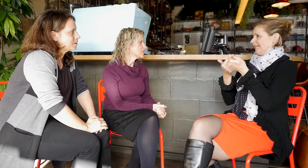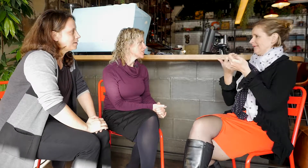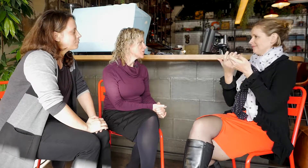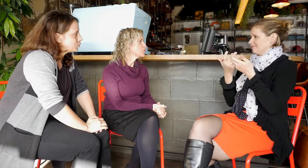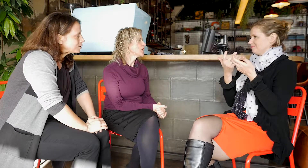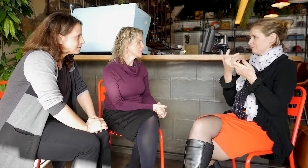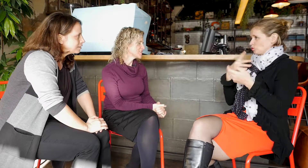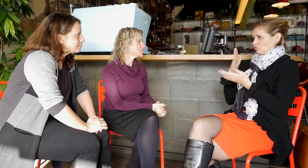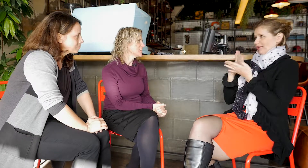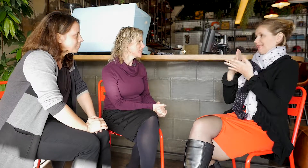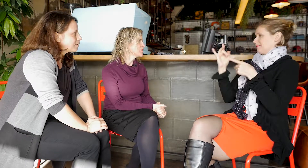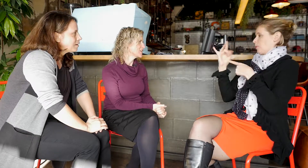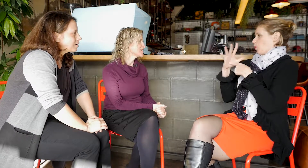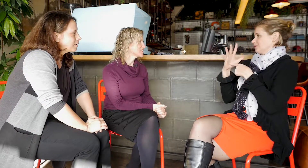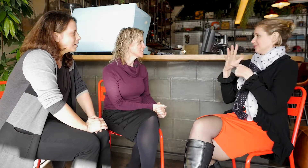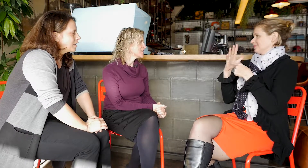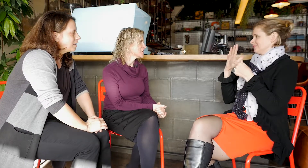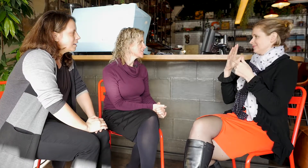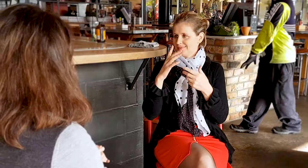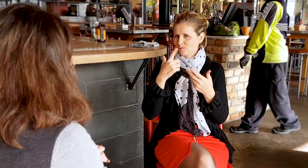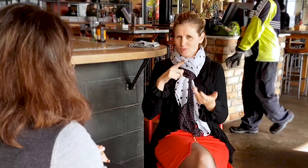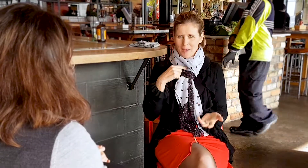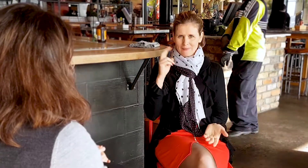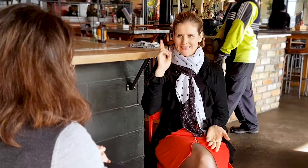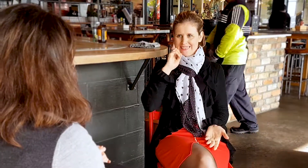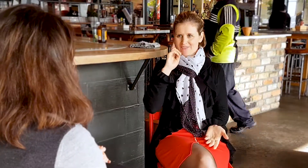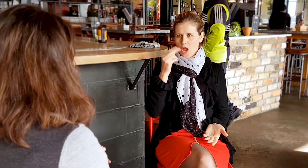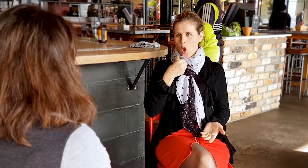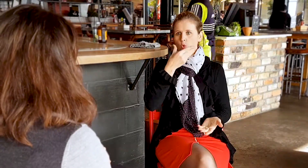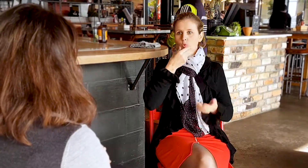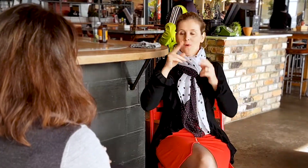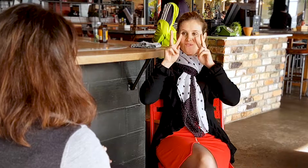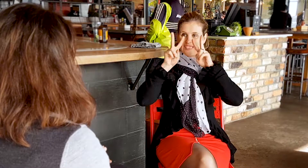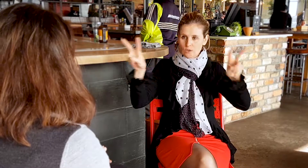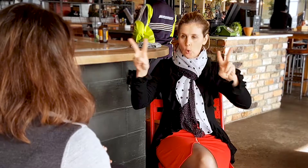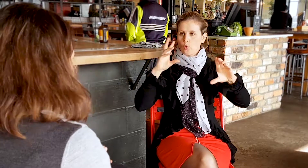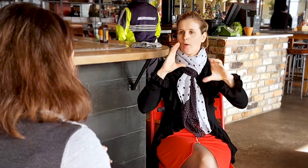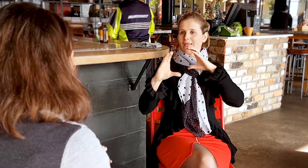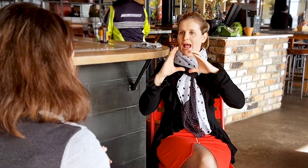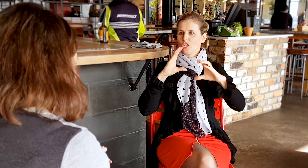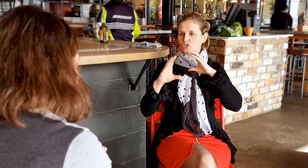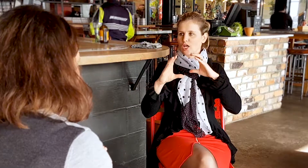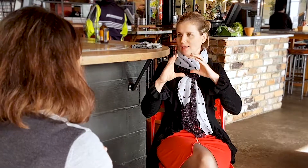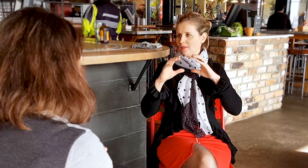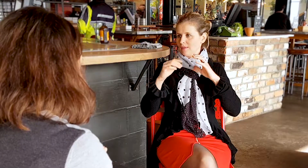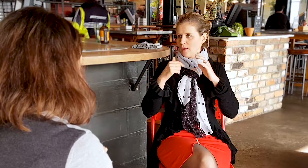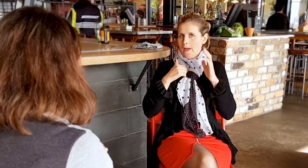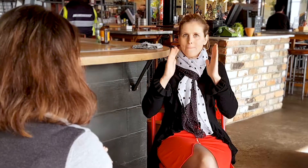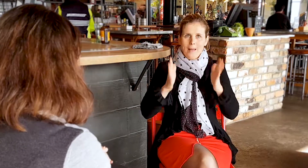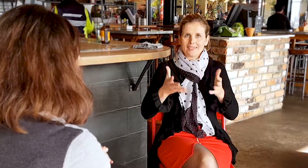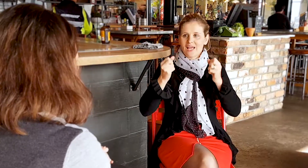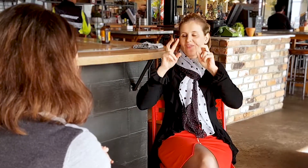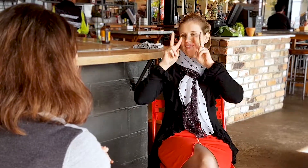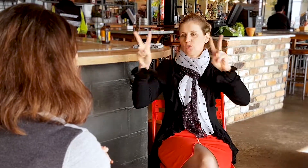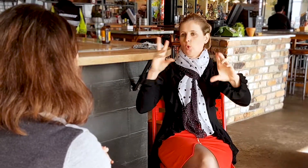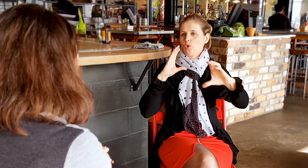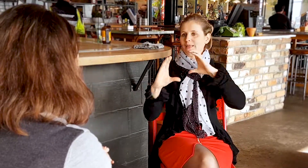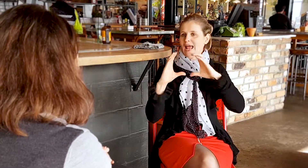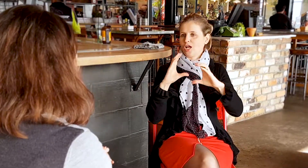me fluently. Brilliant. Yeah, brilliant. That's vital. Yes. This is my language. It's a visual language. Yes. I